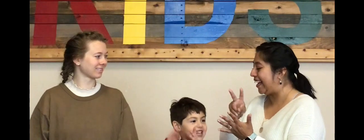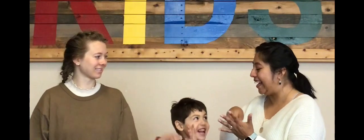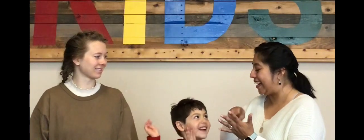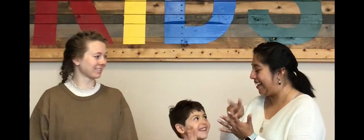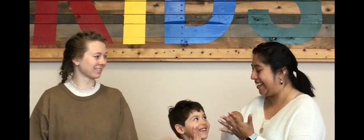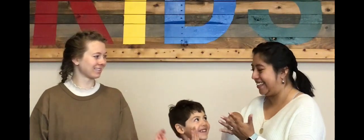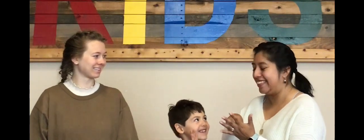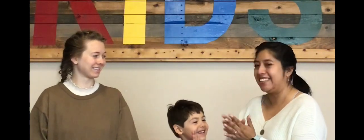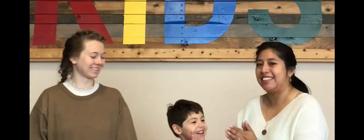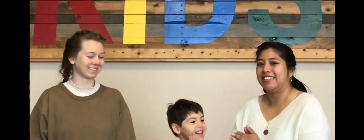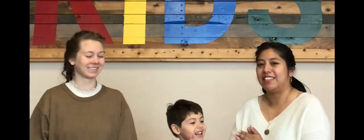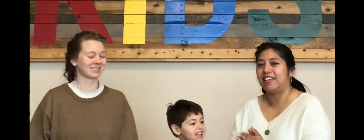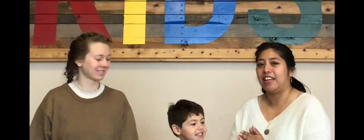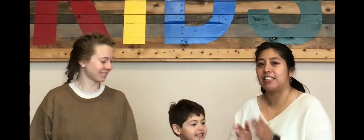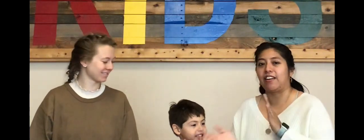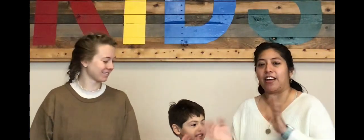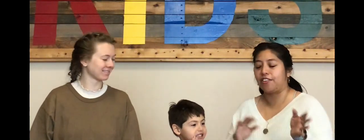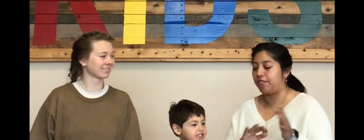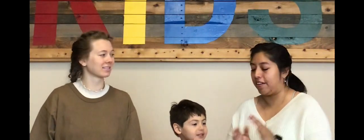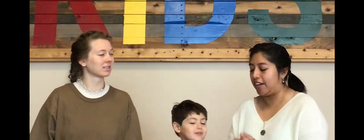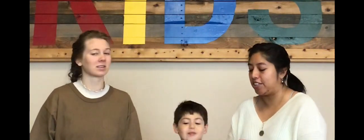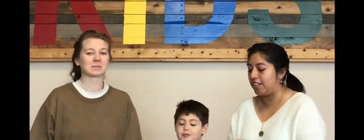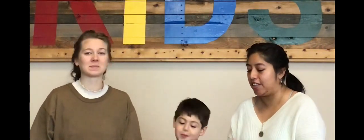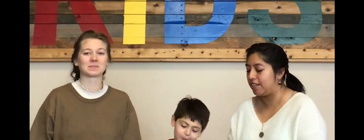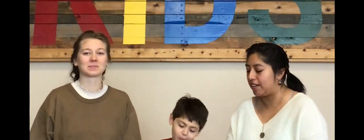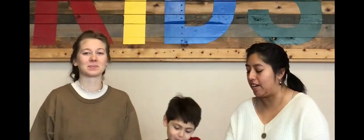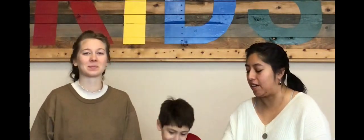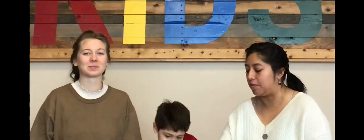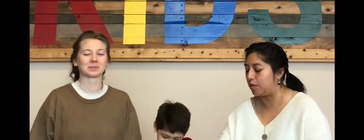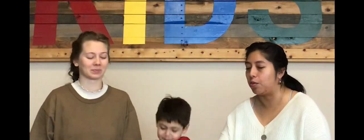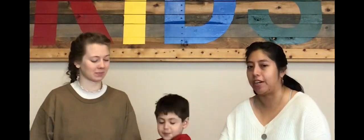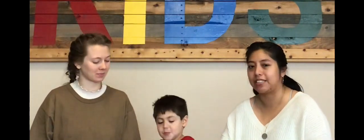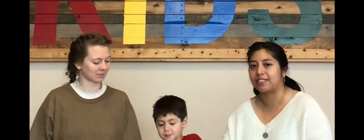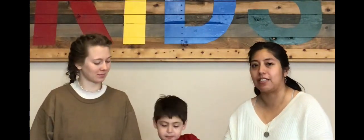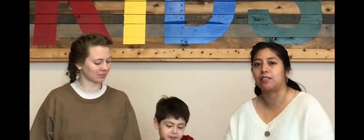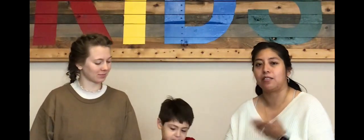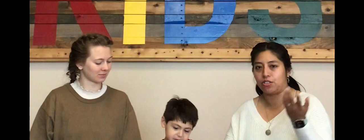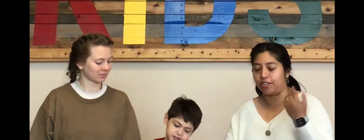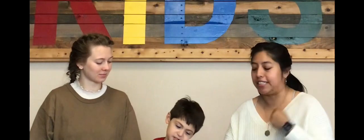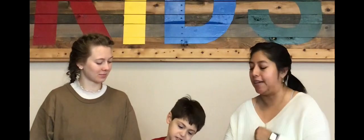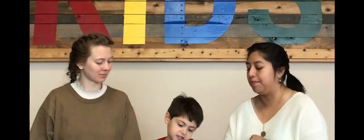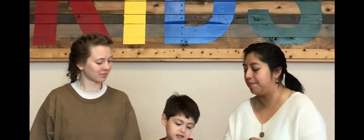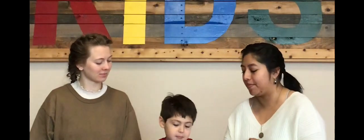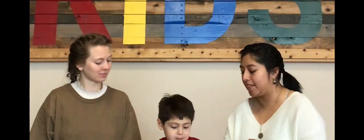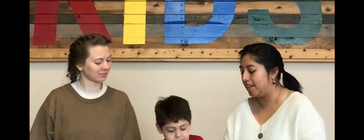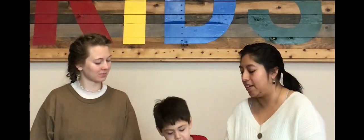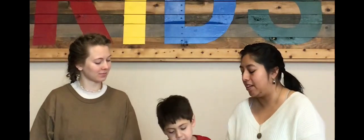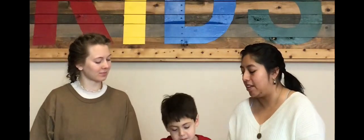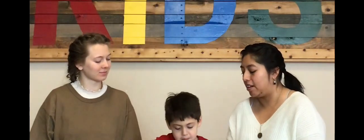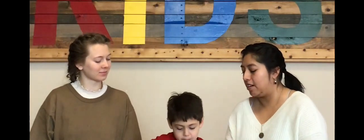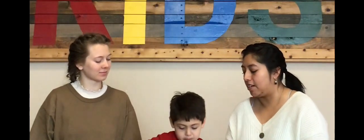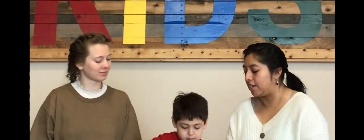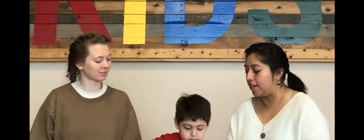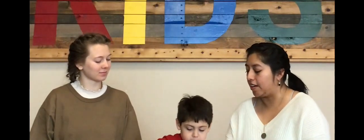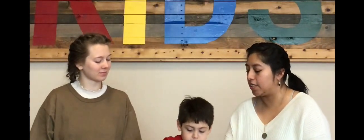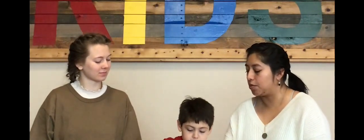Tiempo de leer. And so either variation works. It's story time. Our next